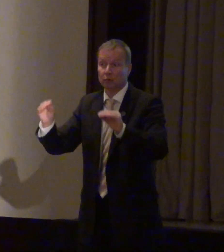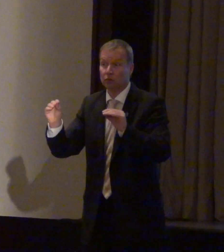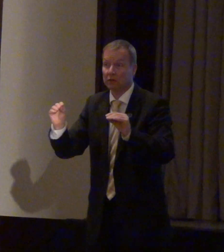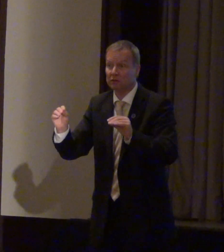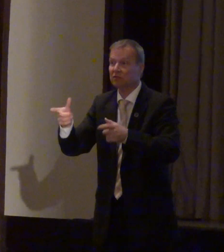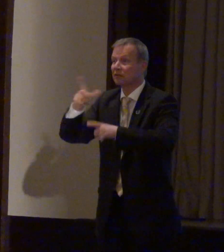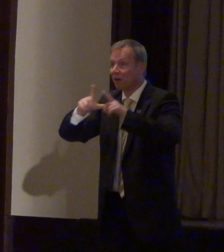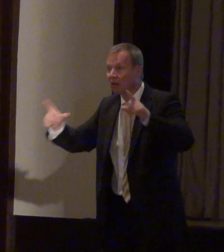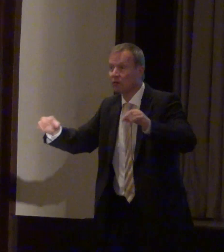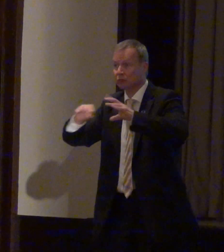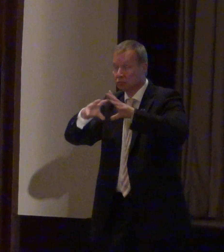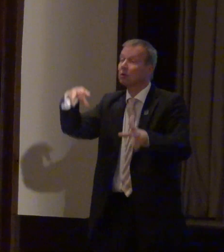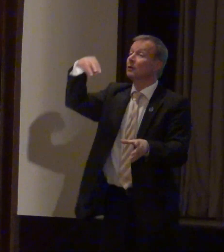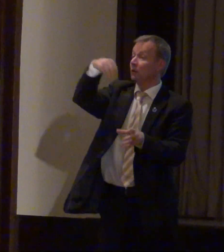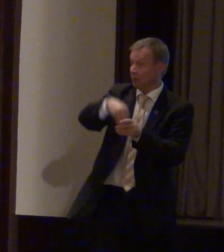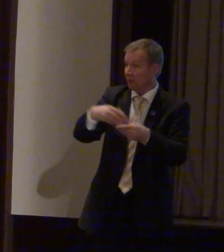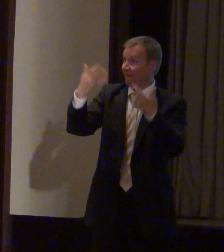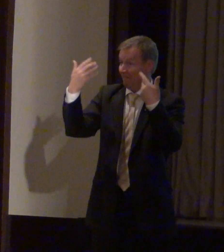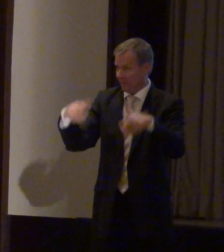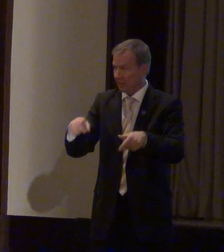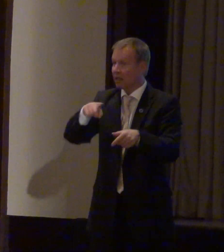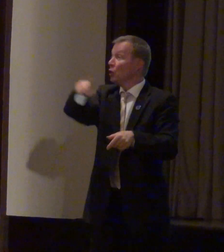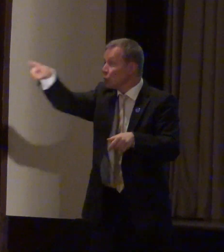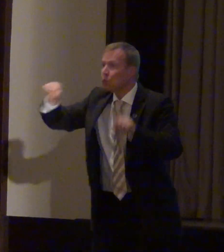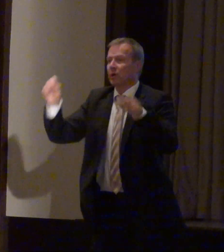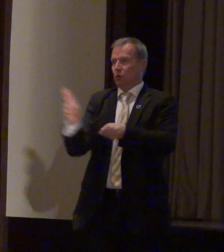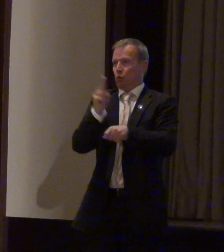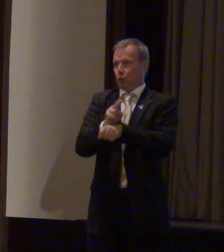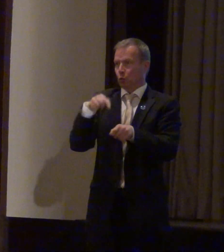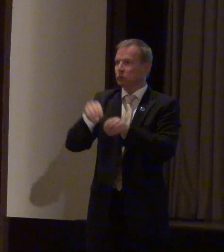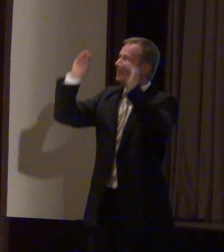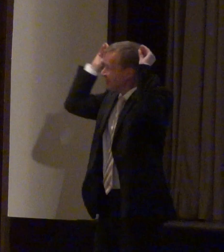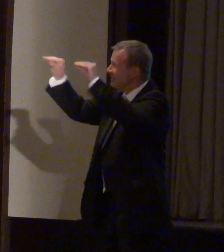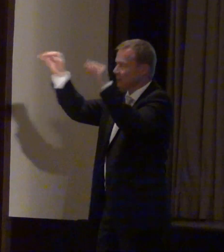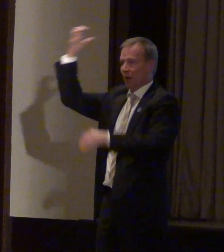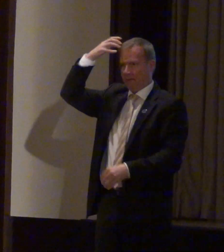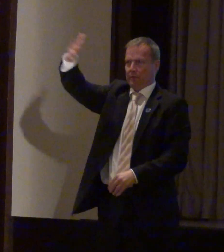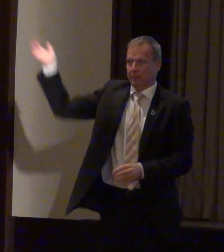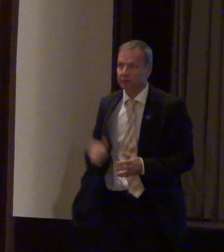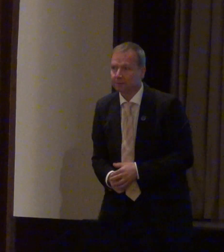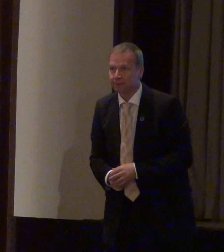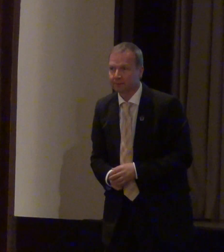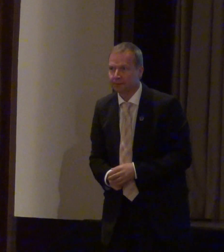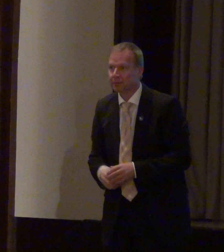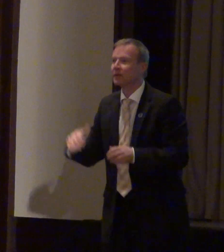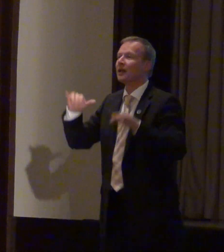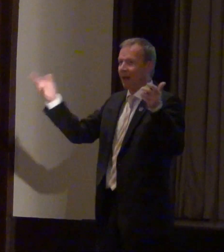you can support deaf education, and specifically education using sign language.